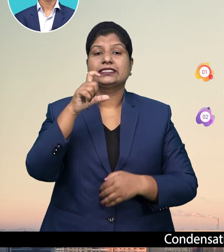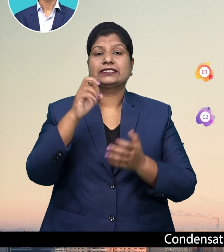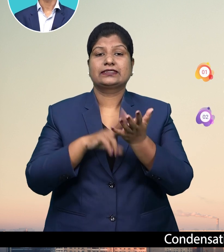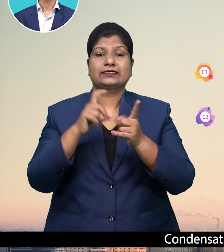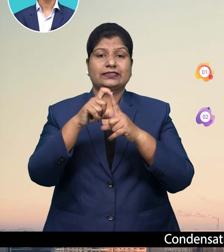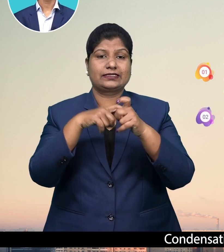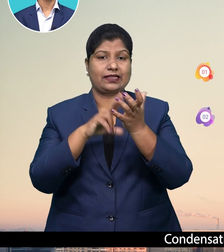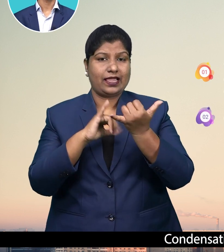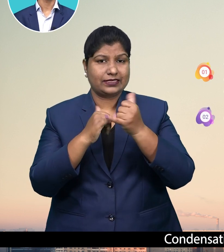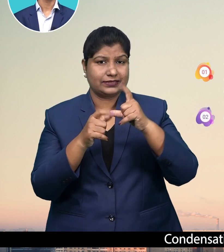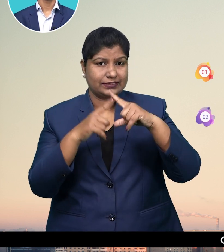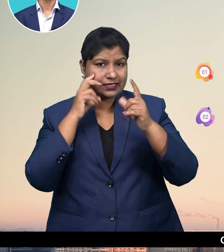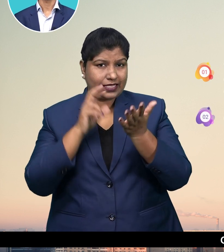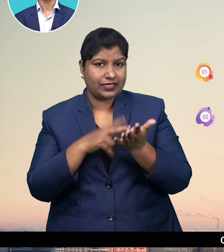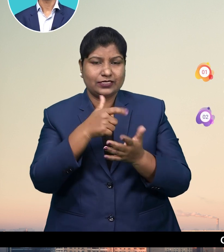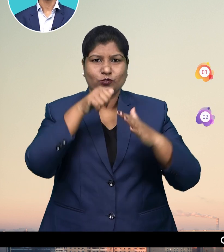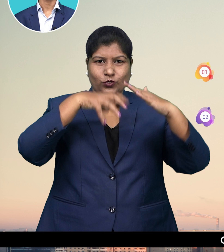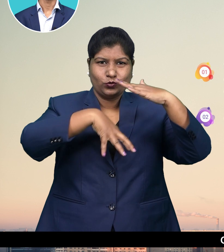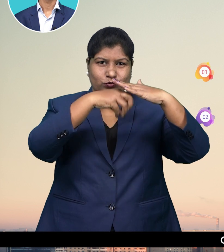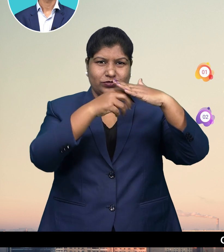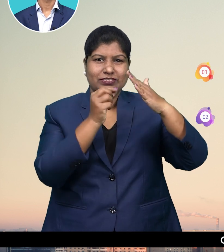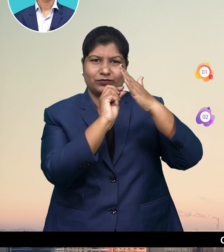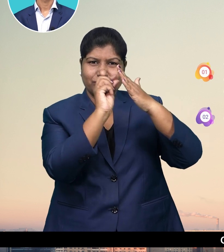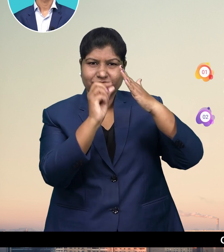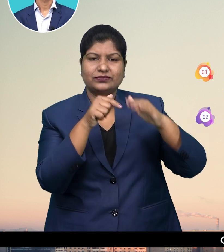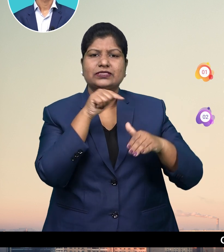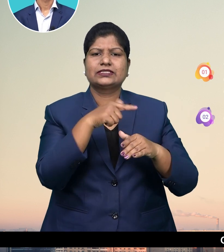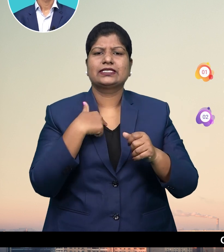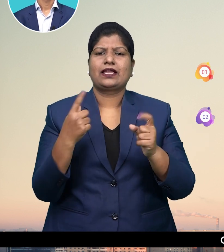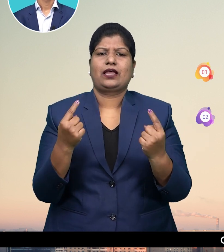Condensation is a reverse process of evaporation.